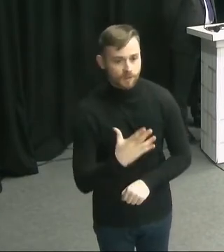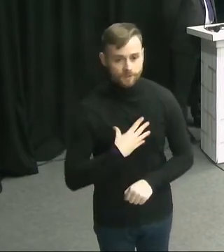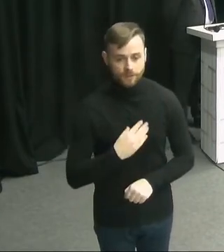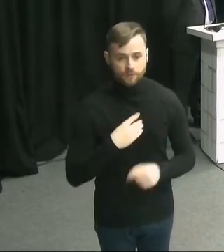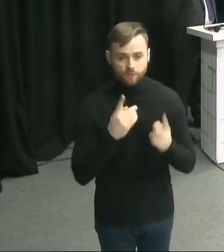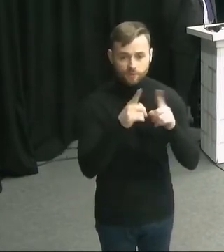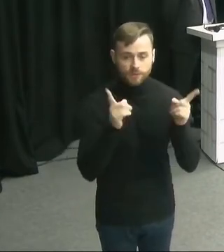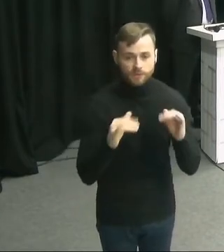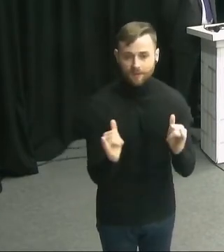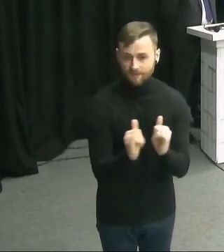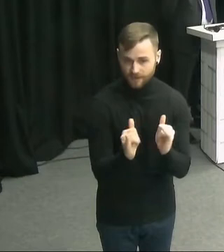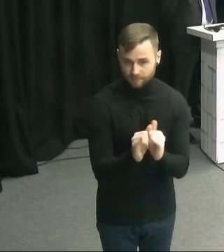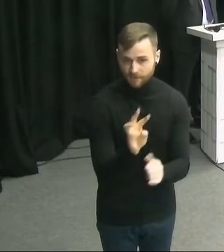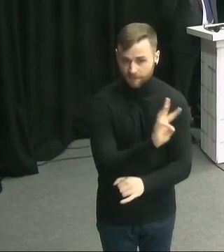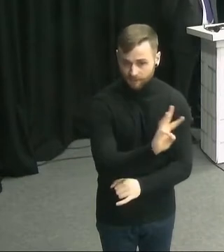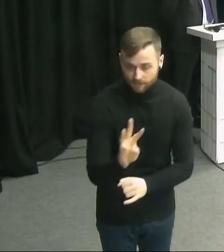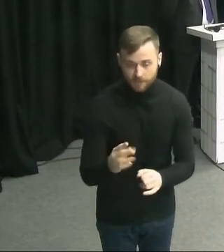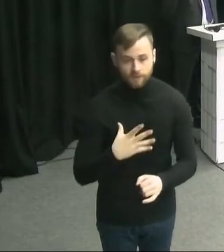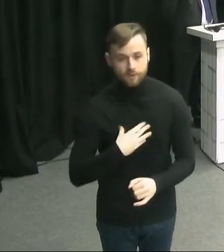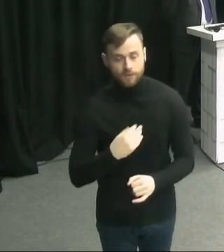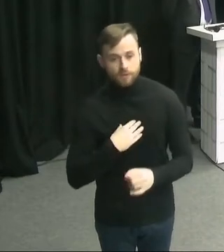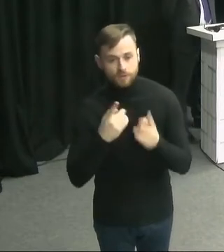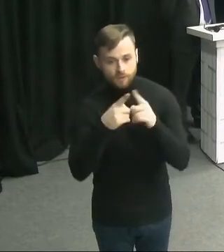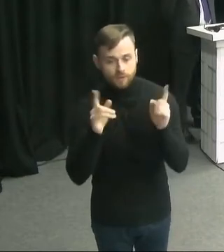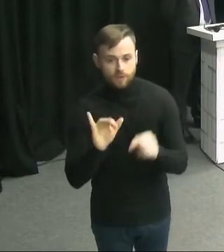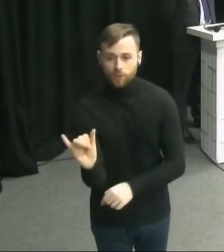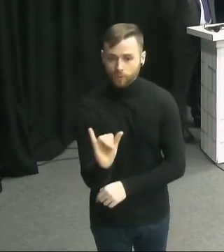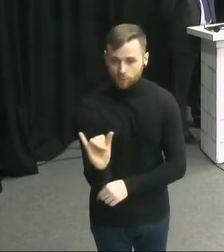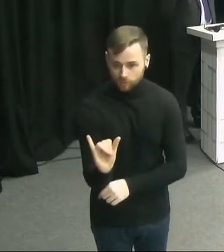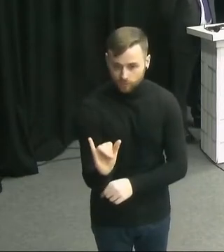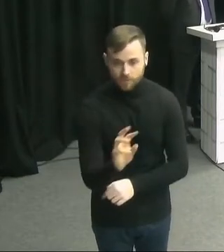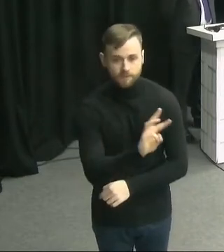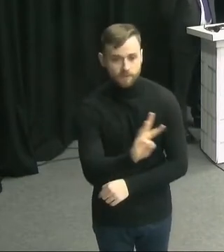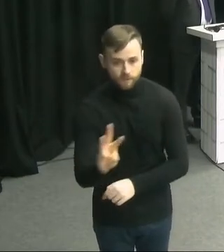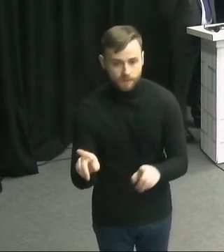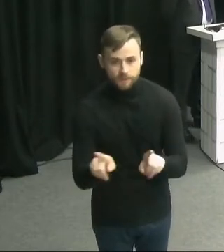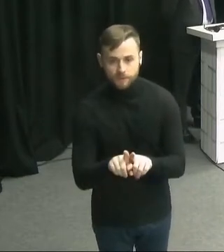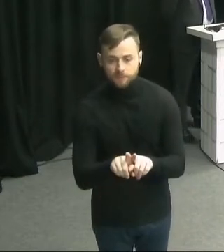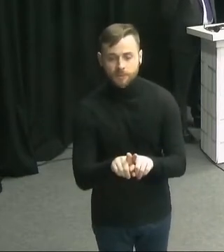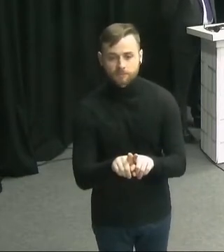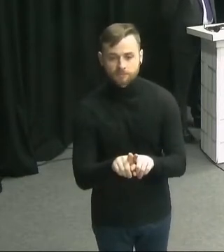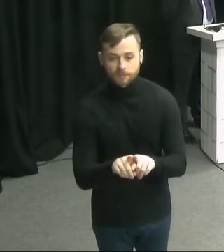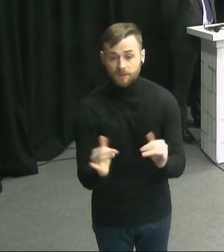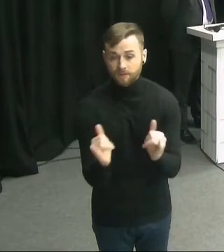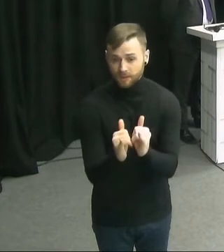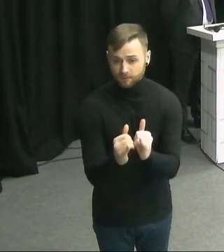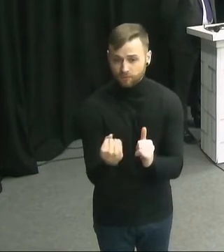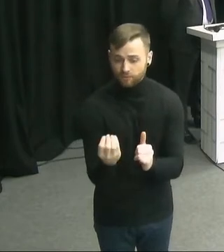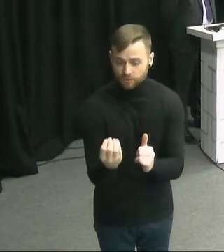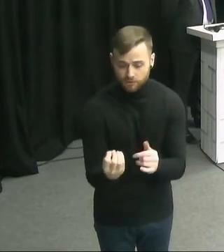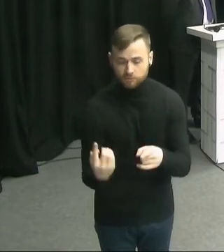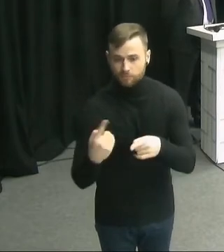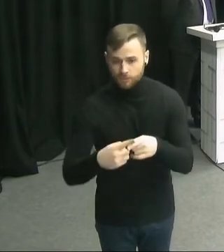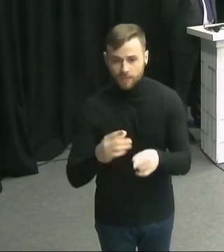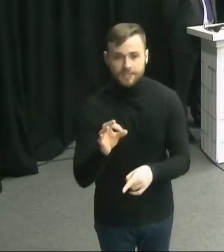this event takes place on Facebook, YouTube channel, as well as Facebook's